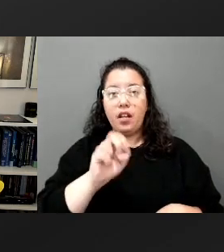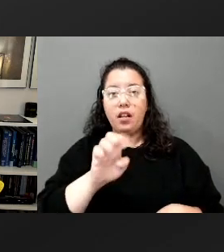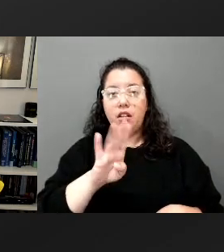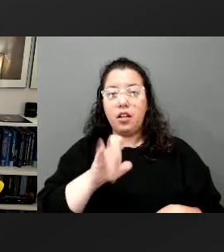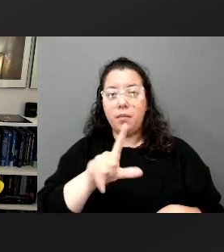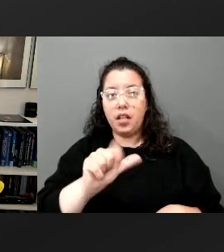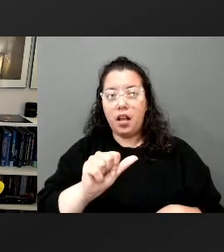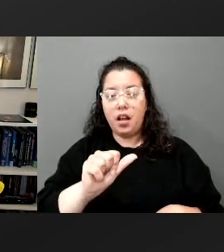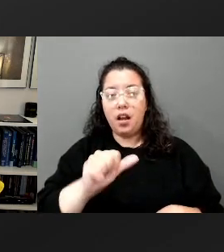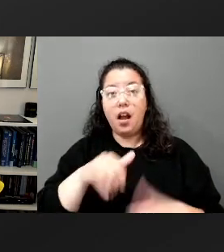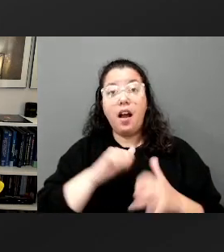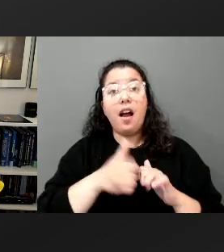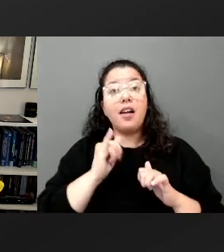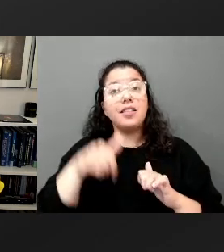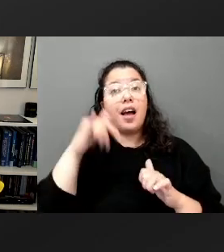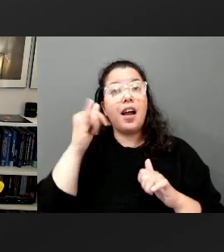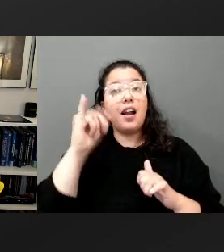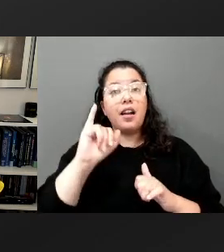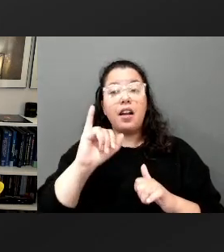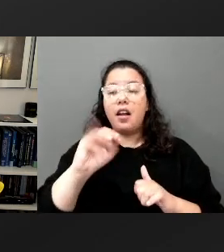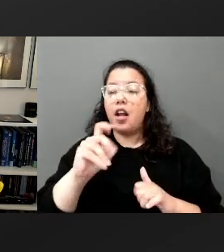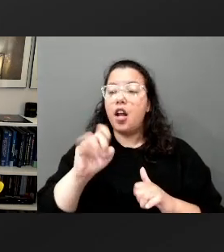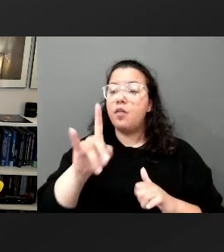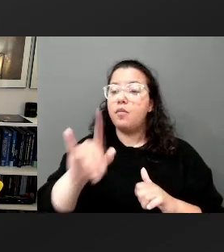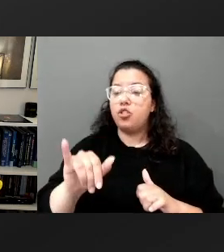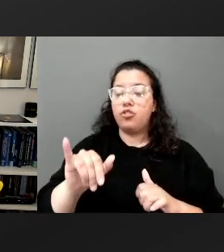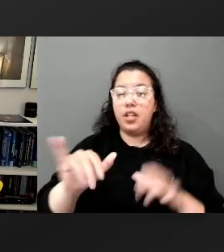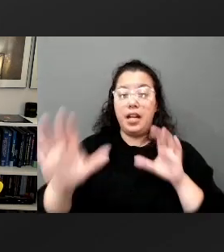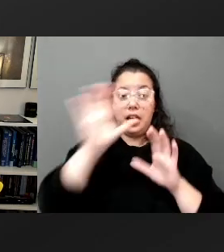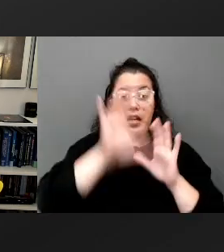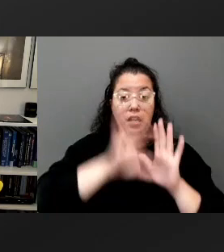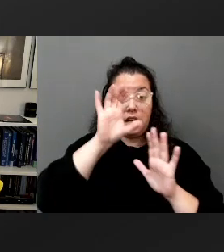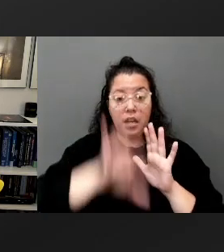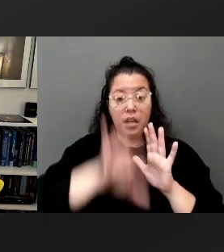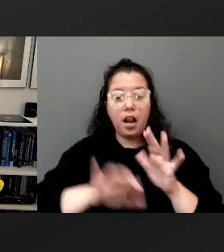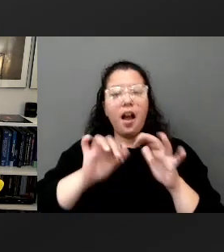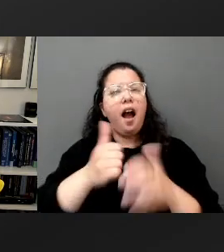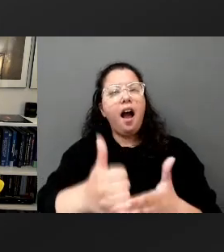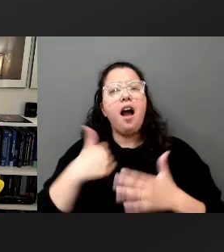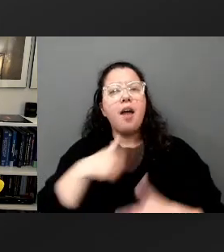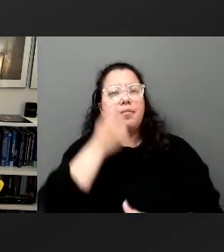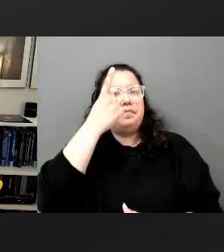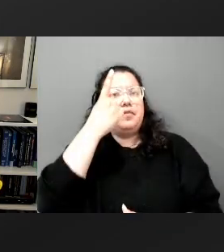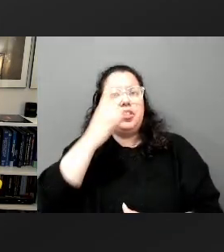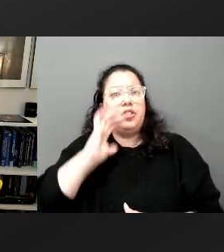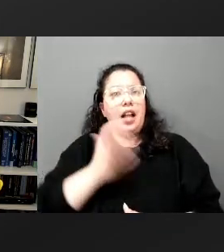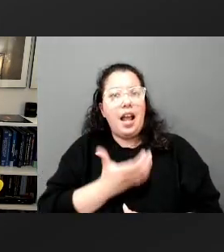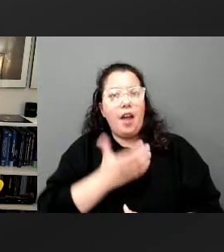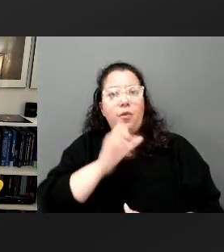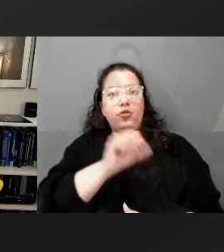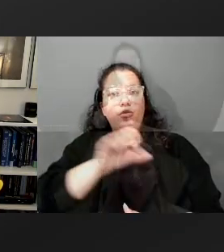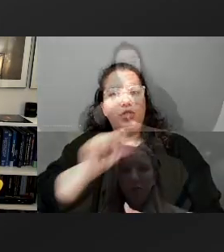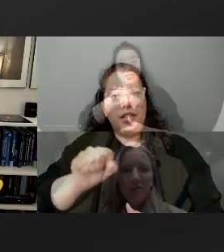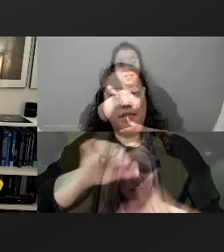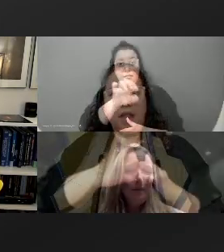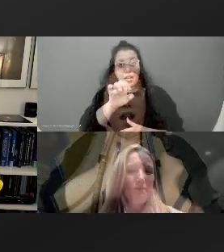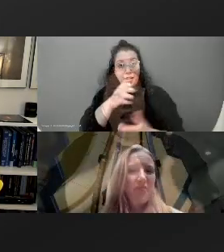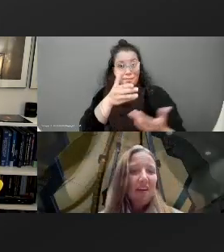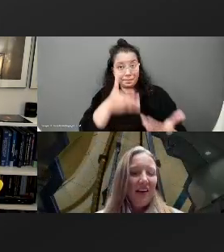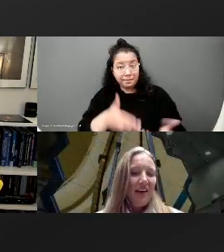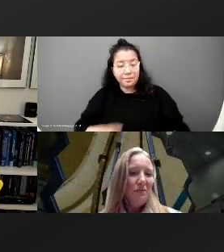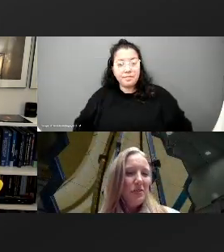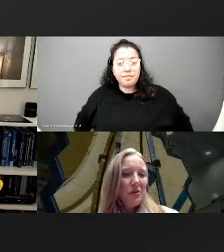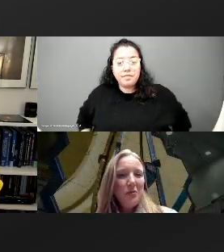help us to understand our own solar system? That's a great question. So who would like to take that question?